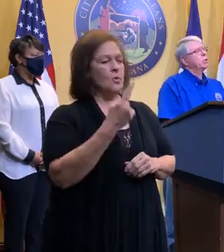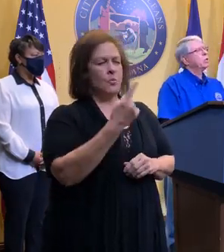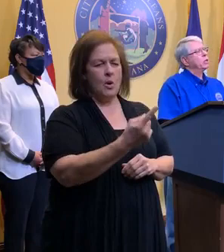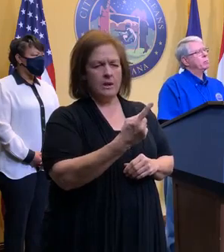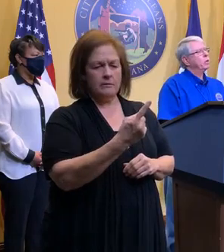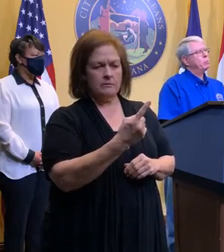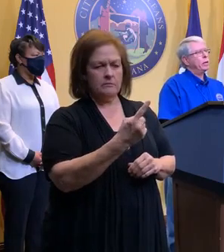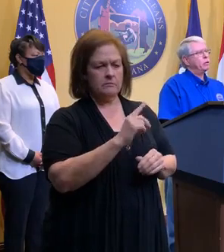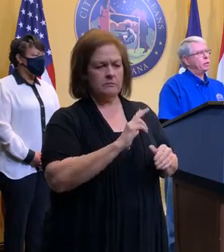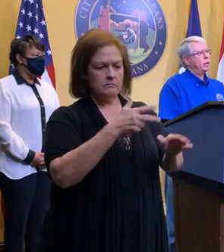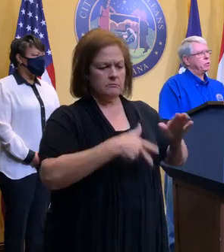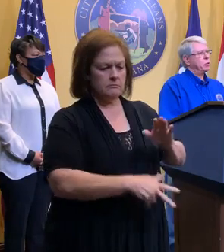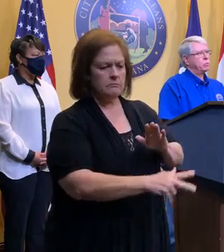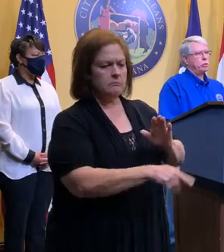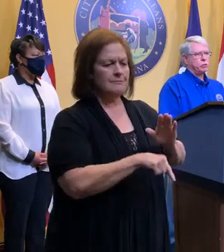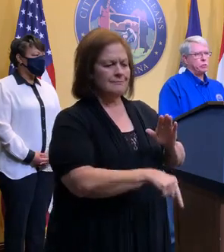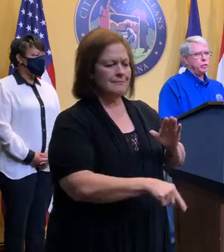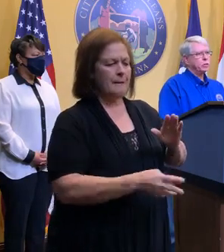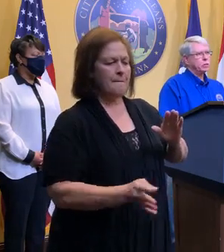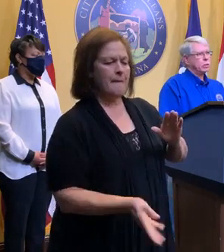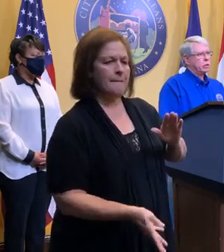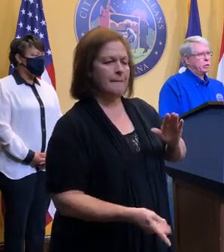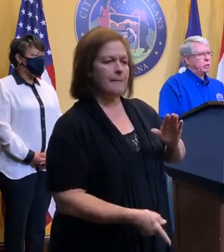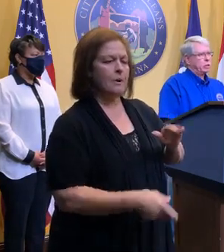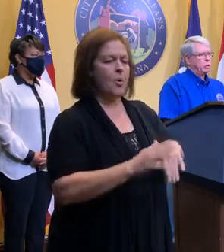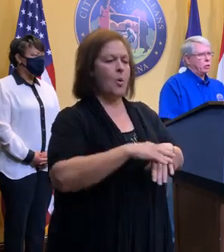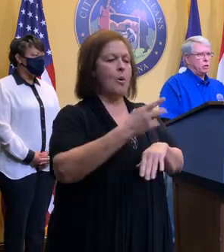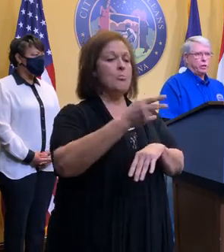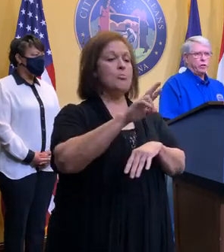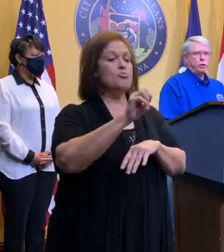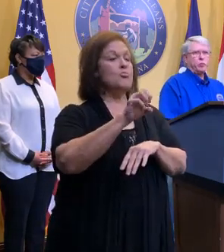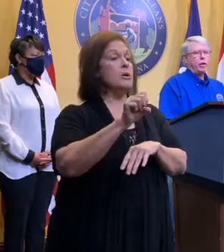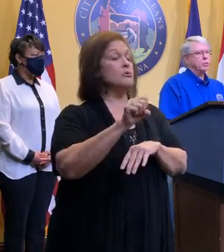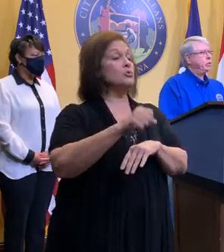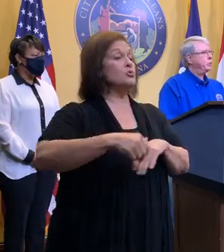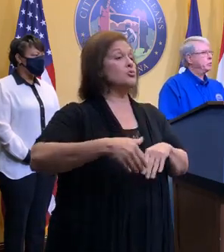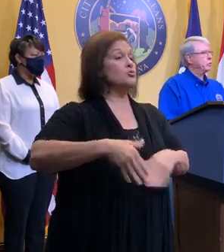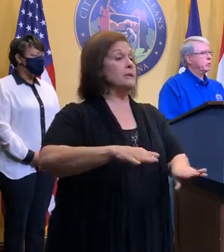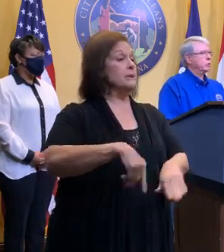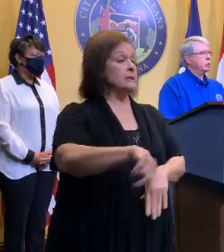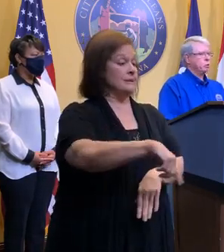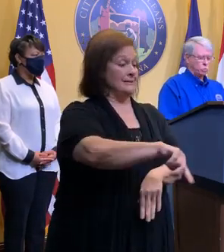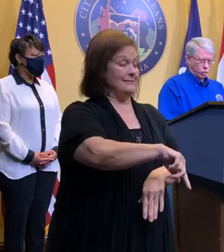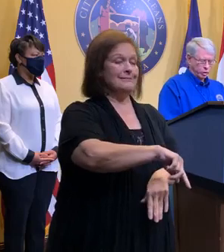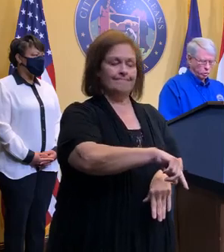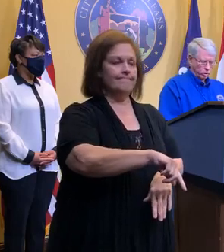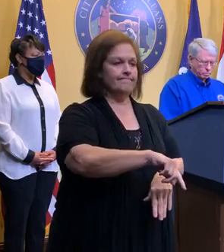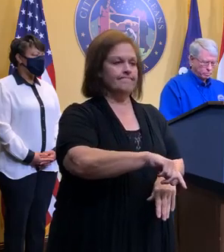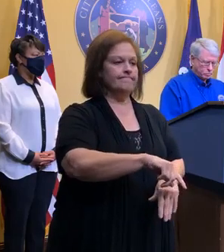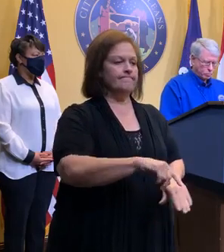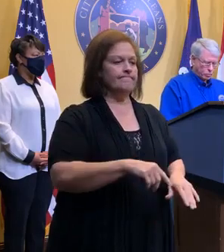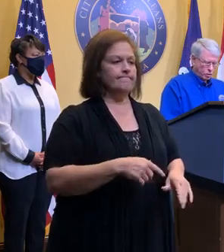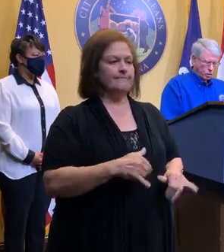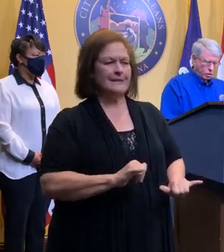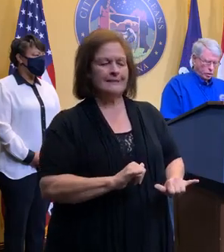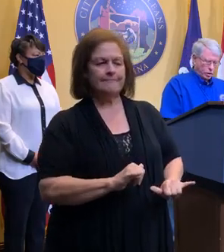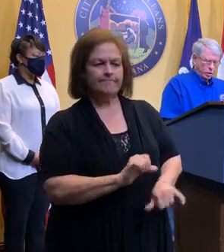underpass pump out at Crest Street. All the other underpass stations are in good working